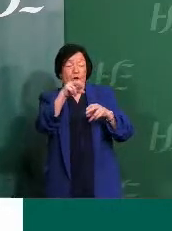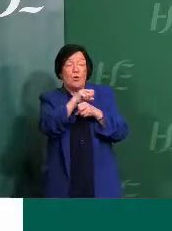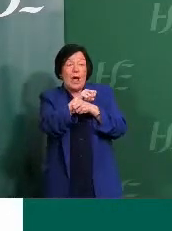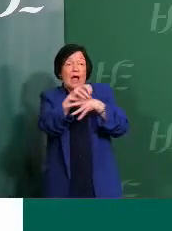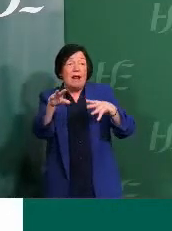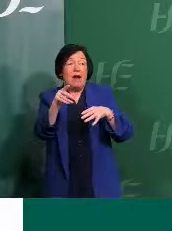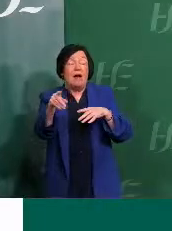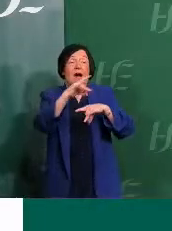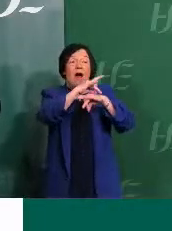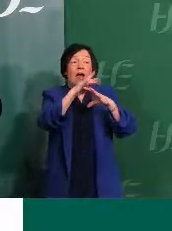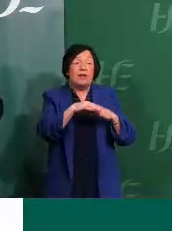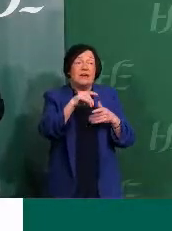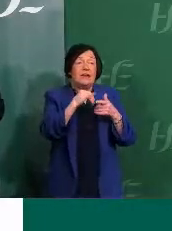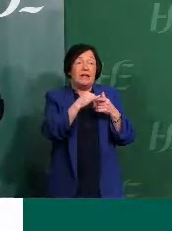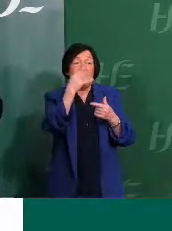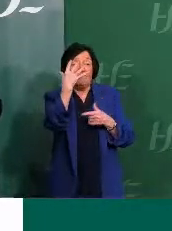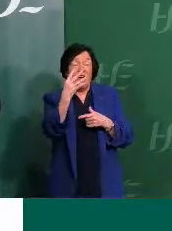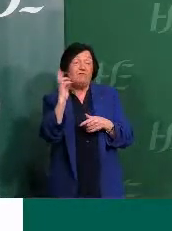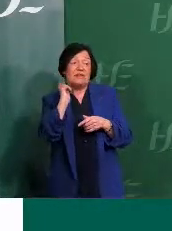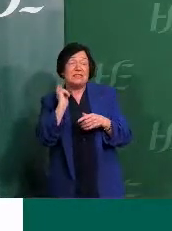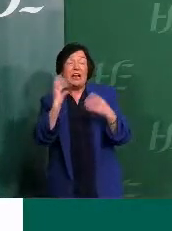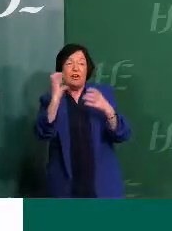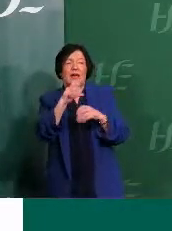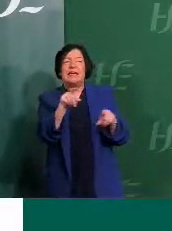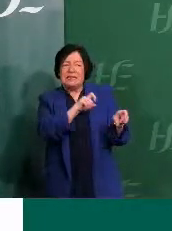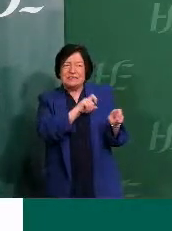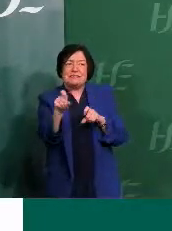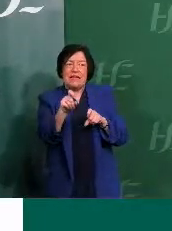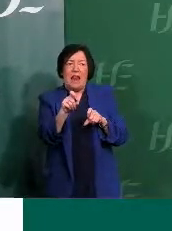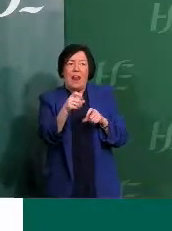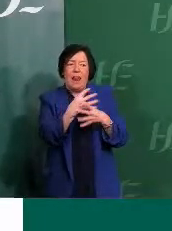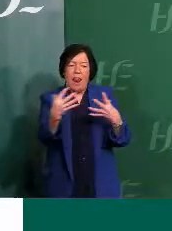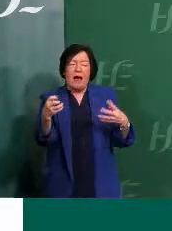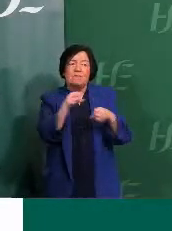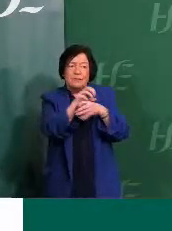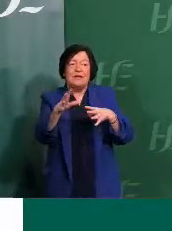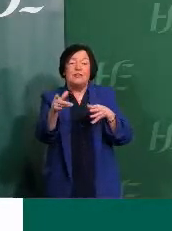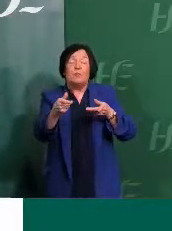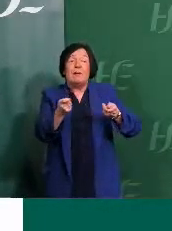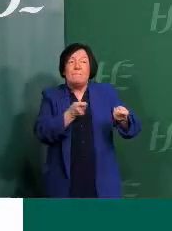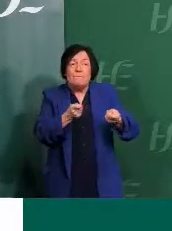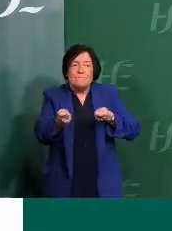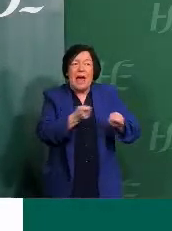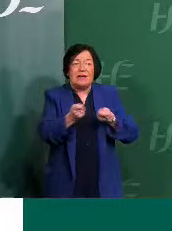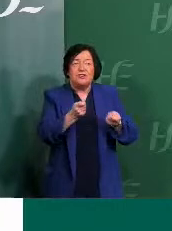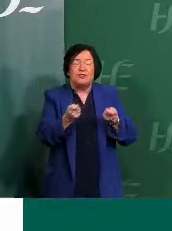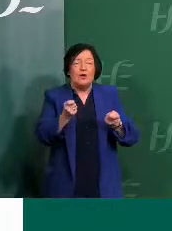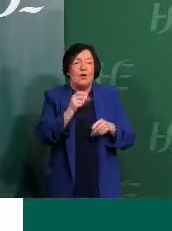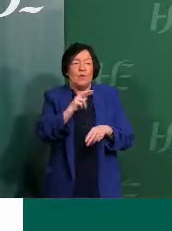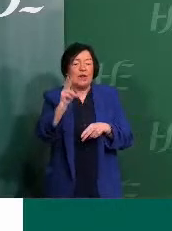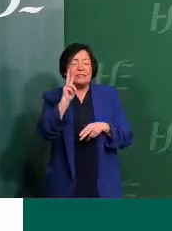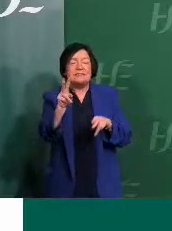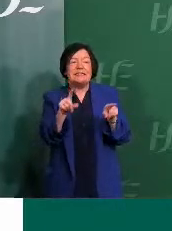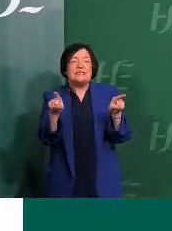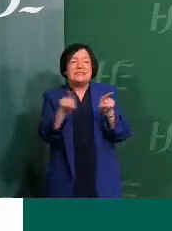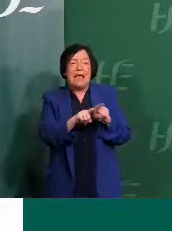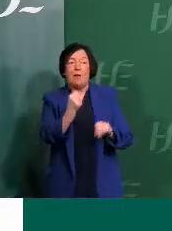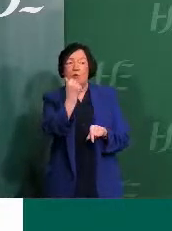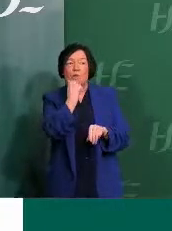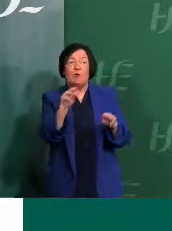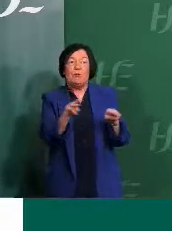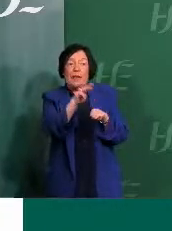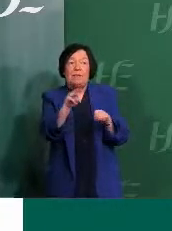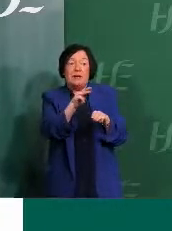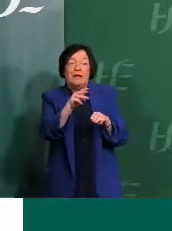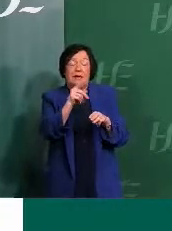in terms of hospital outbreaks and 5 in residential care, but still a significant number of outbreaks there that are being managed. We're not seeing the same number of people in